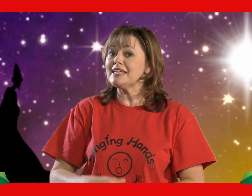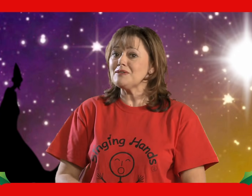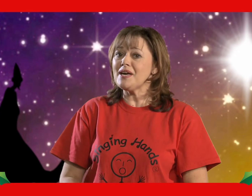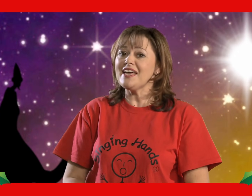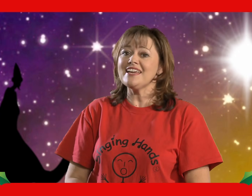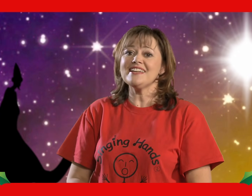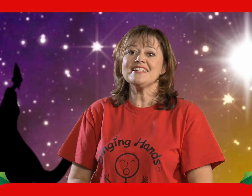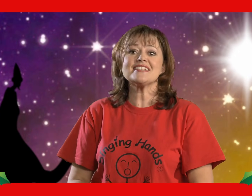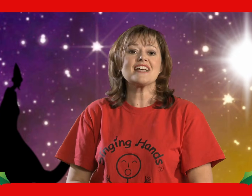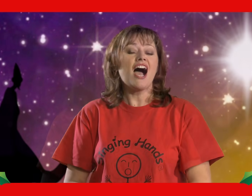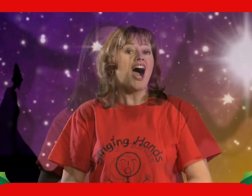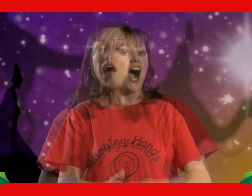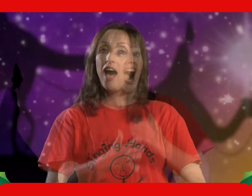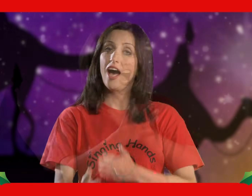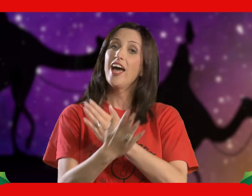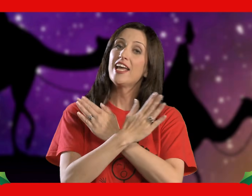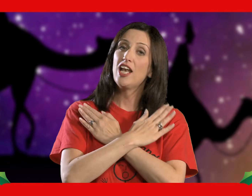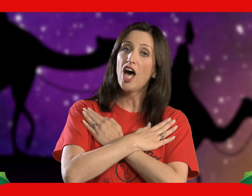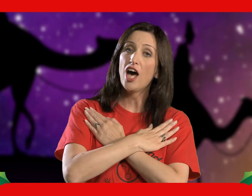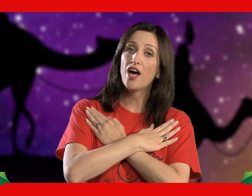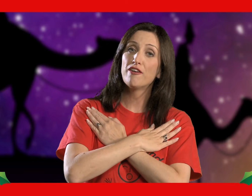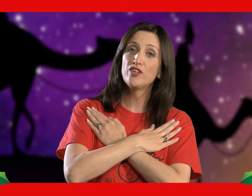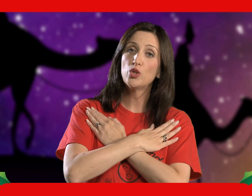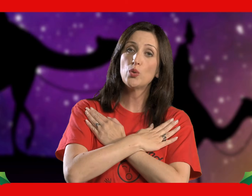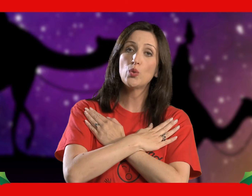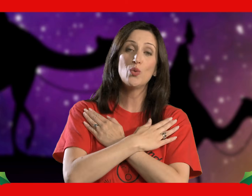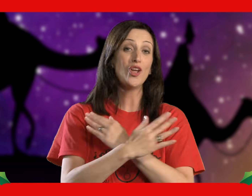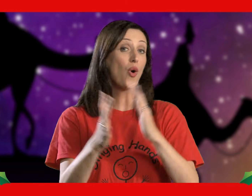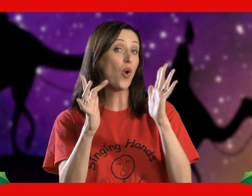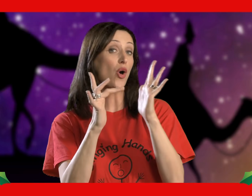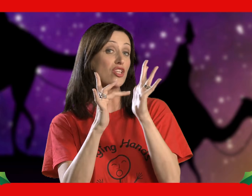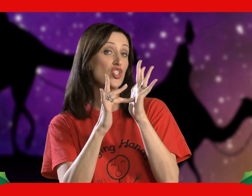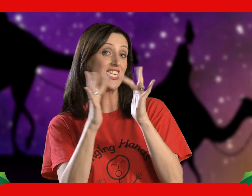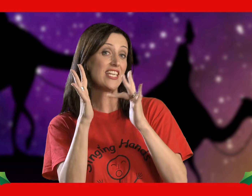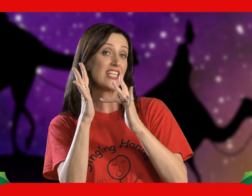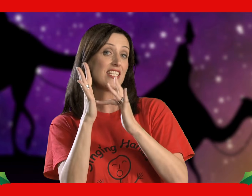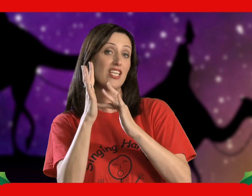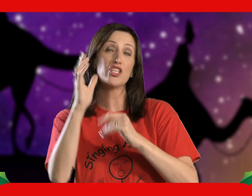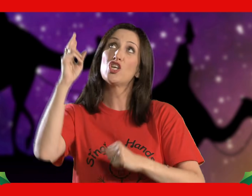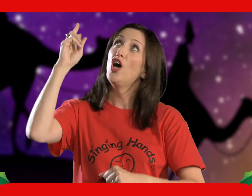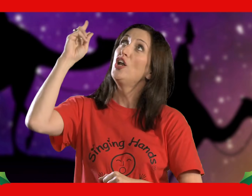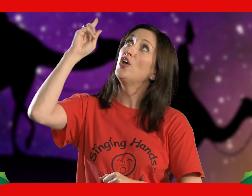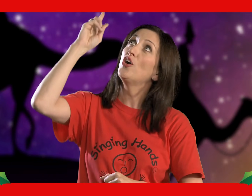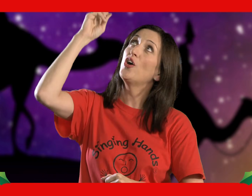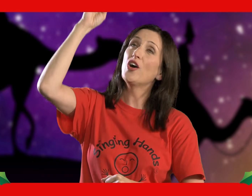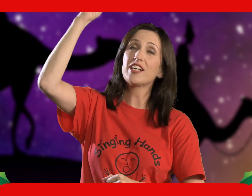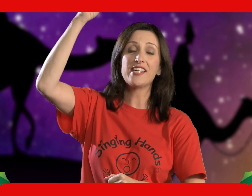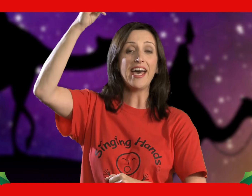he makes. I love you, Lord Jesus, look